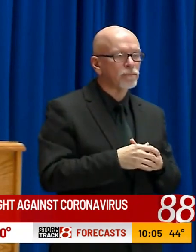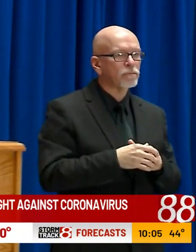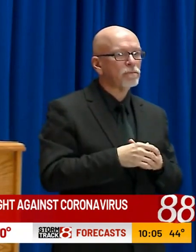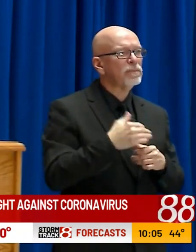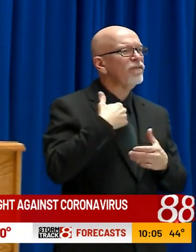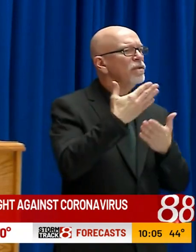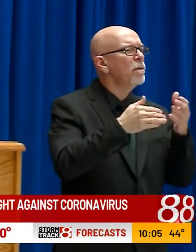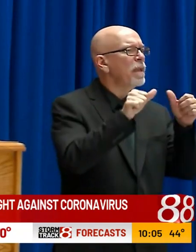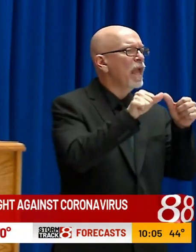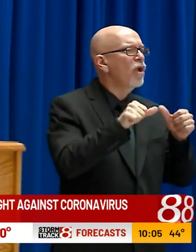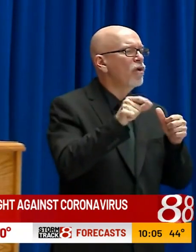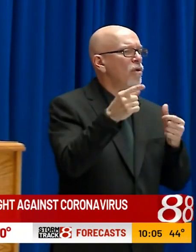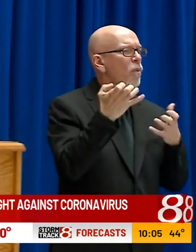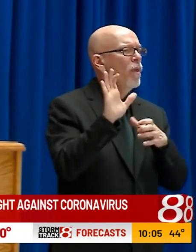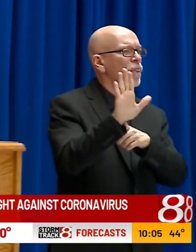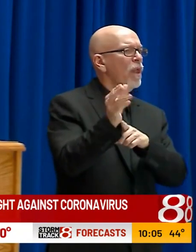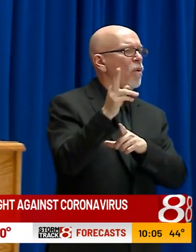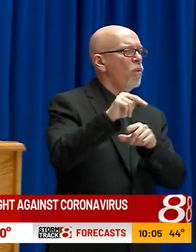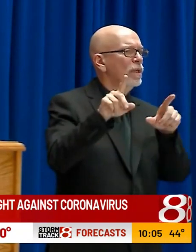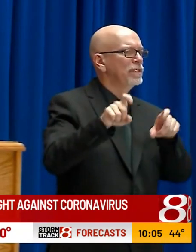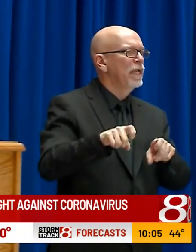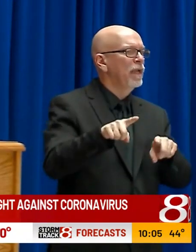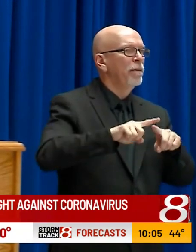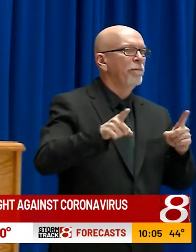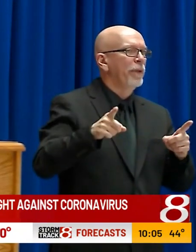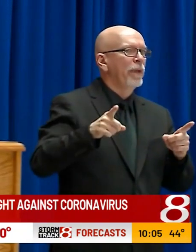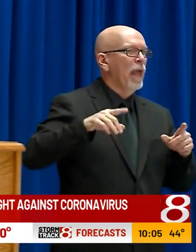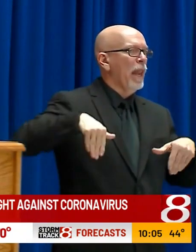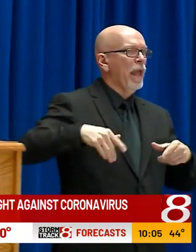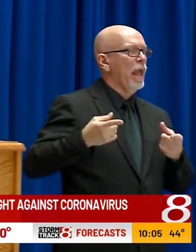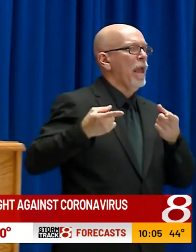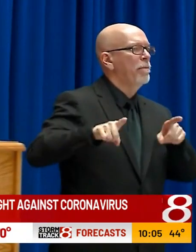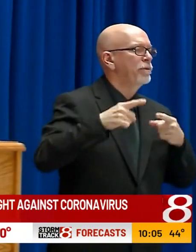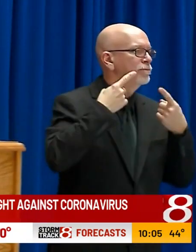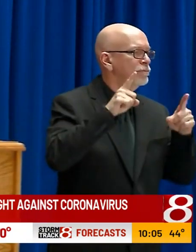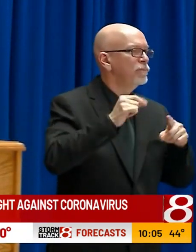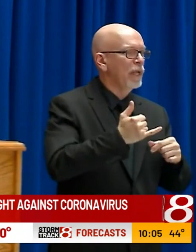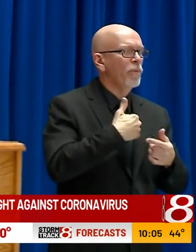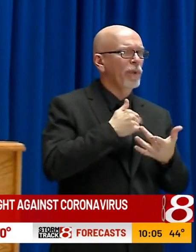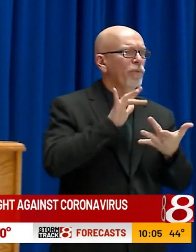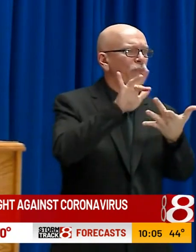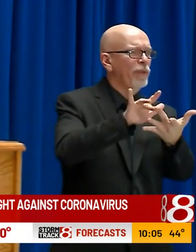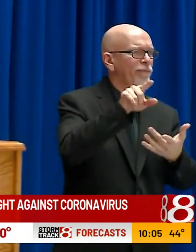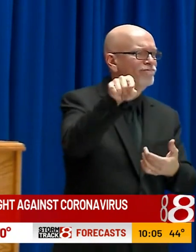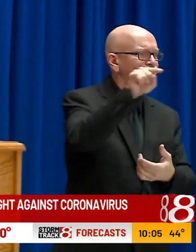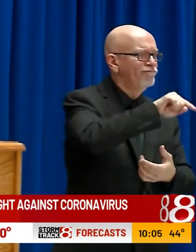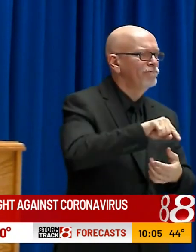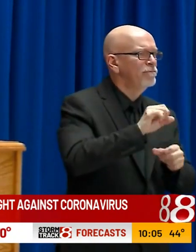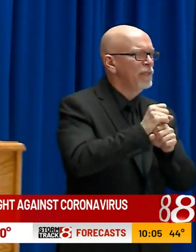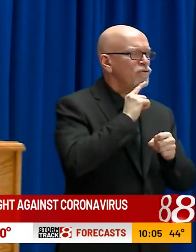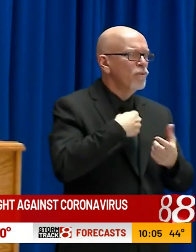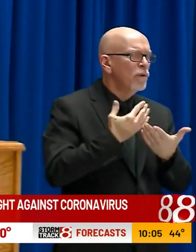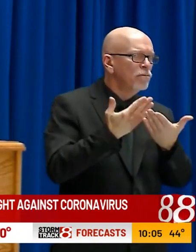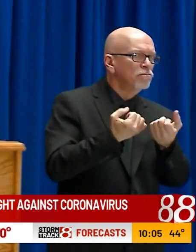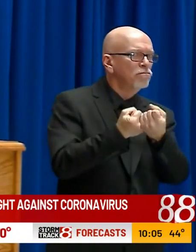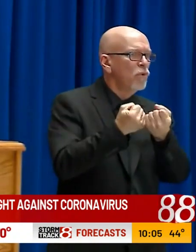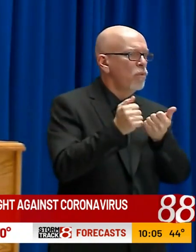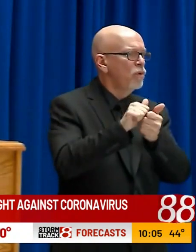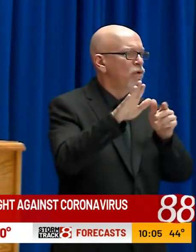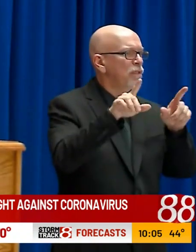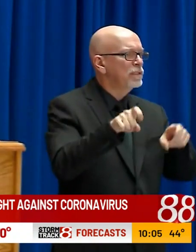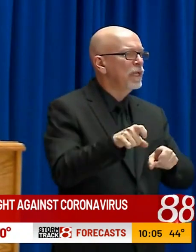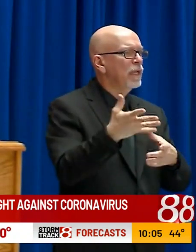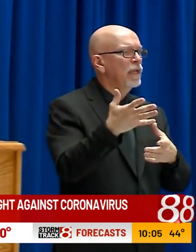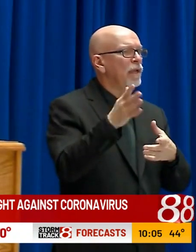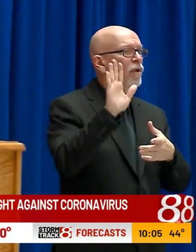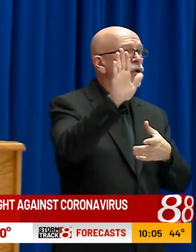a couple of areas that wanted to do their own testing, and that hasn't been able to happen. And so we are actually reaching out to them, offering to help them with their testing, pick